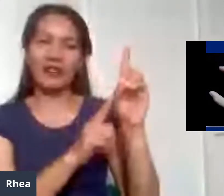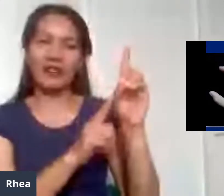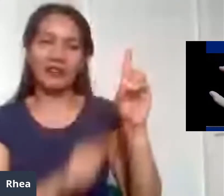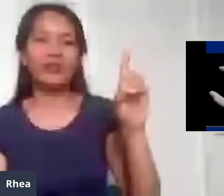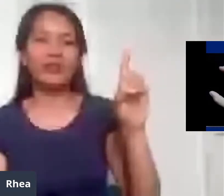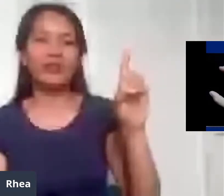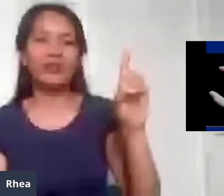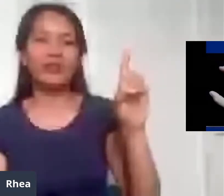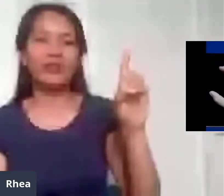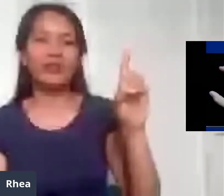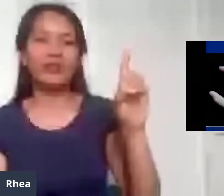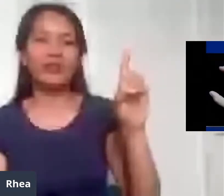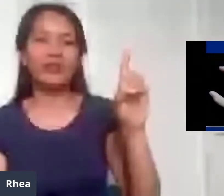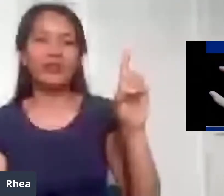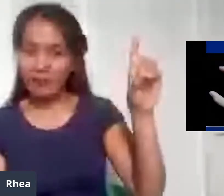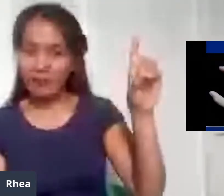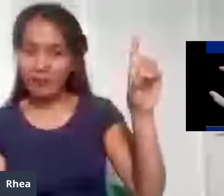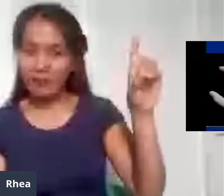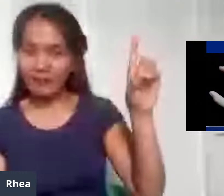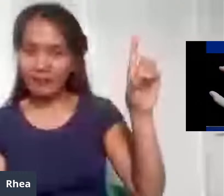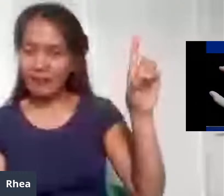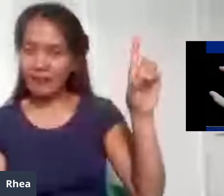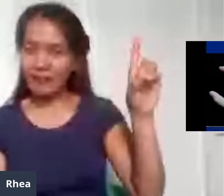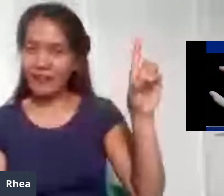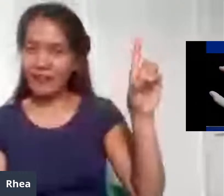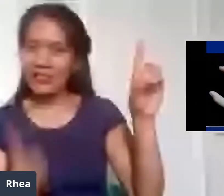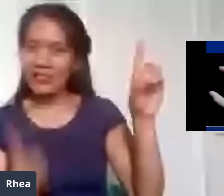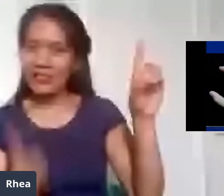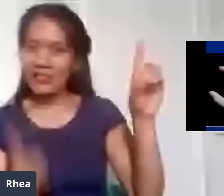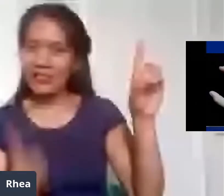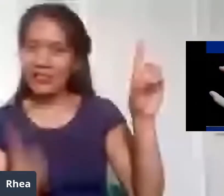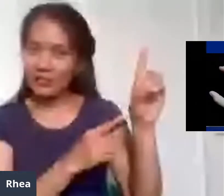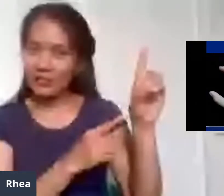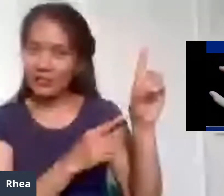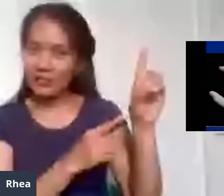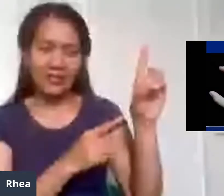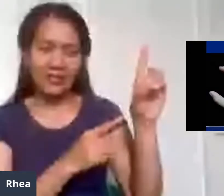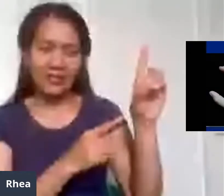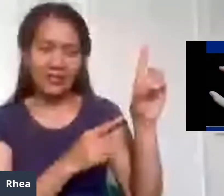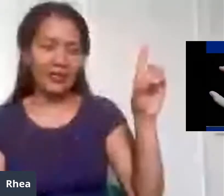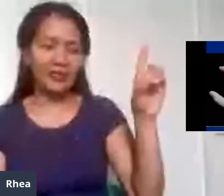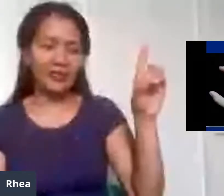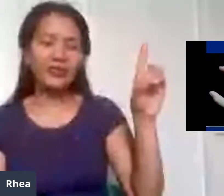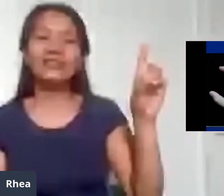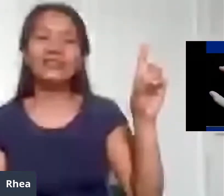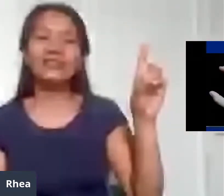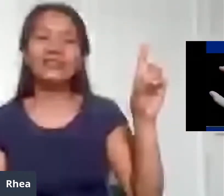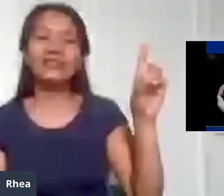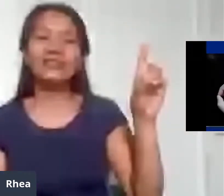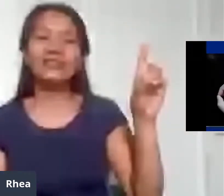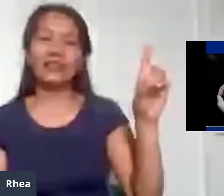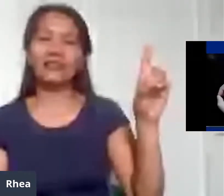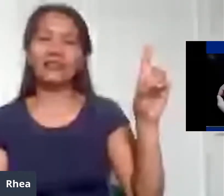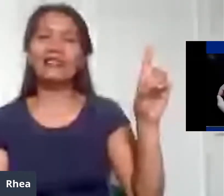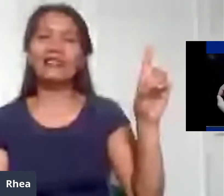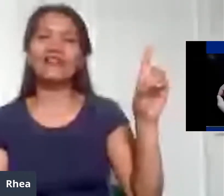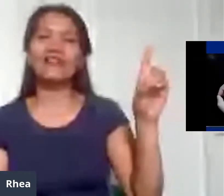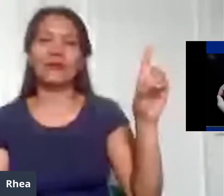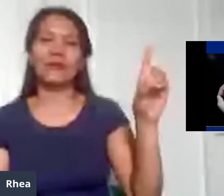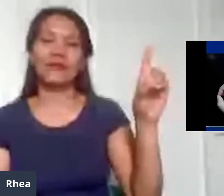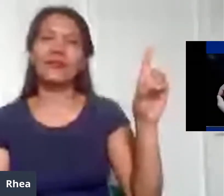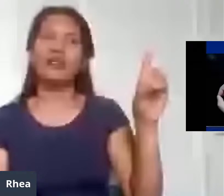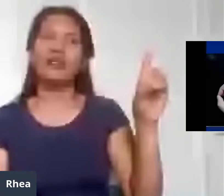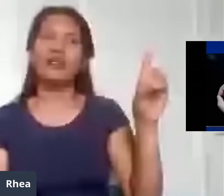the three fingers would touch the thumb and the index finger is pointing upward. This is letter D. Once again, this is letter